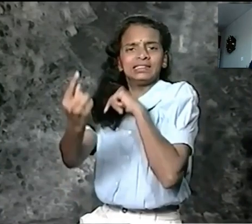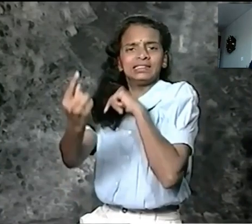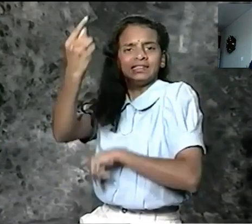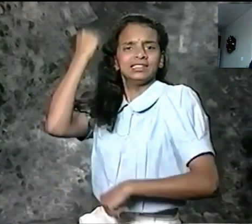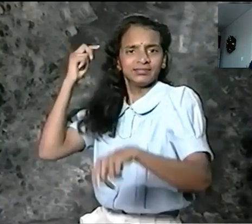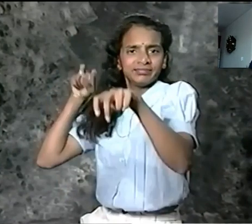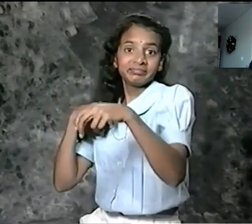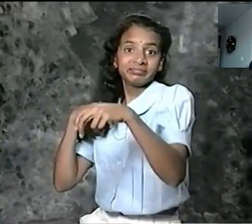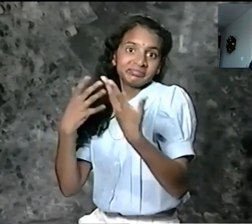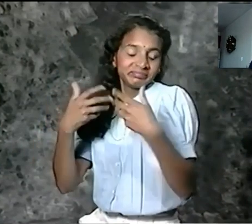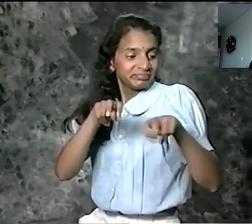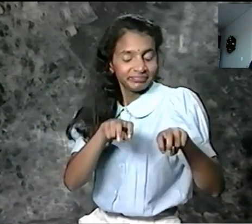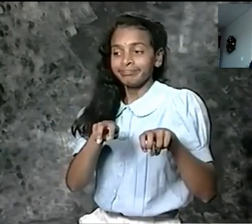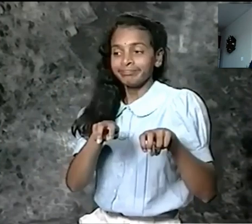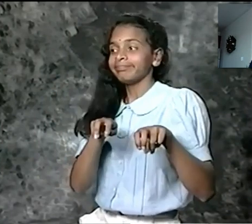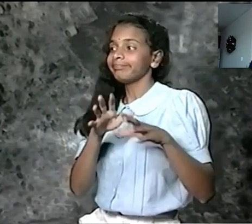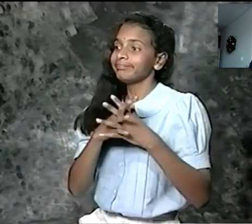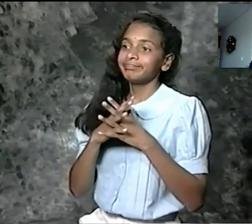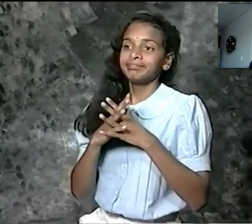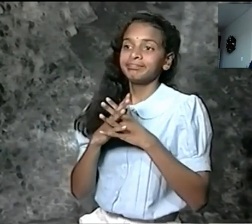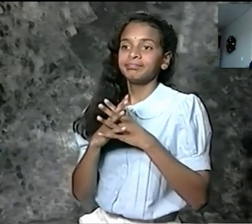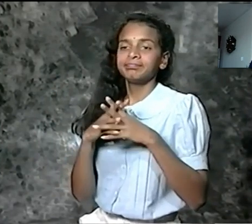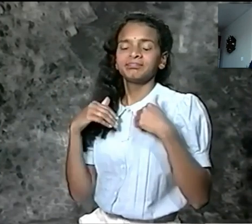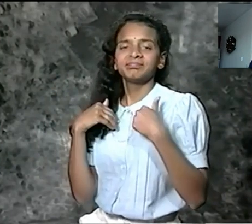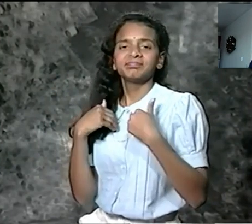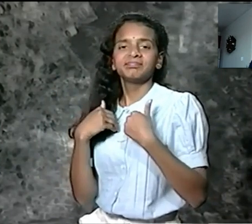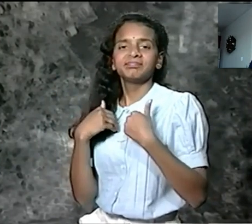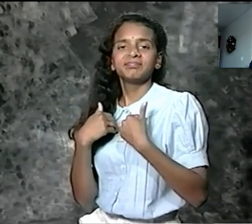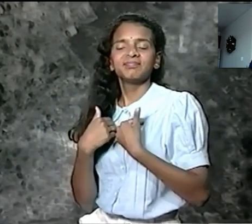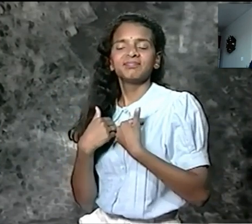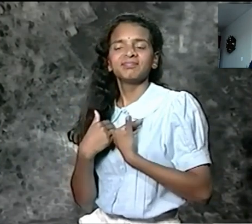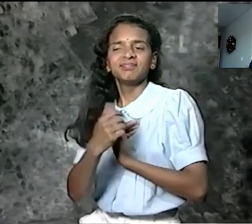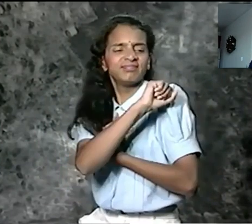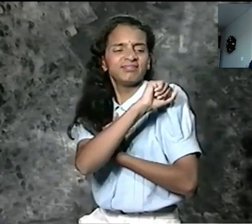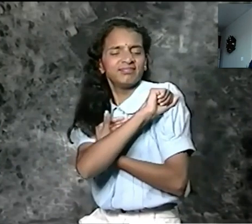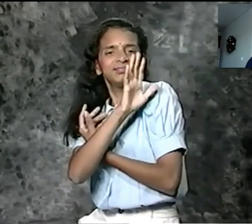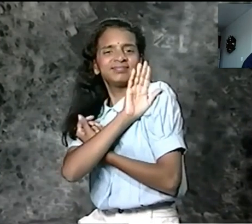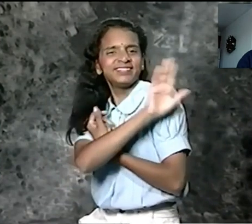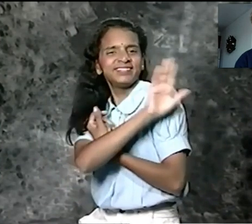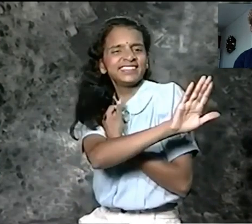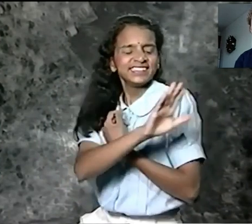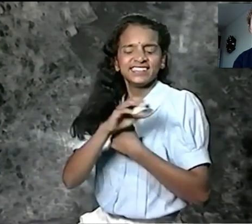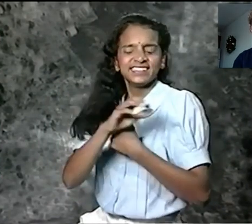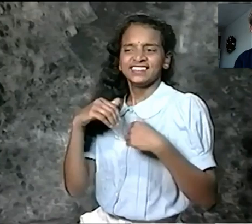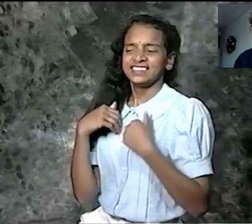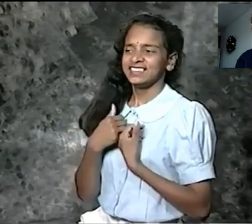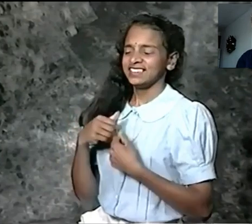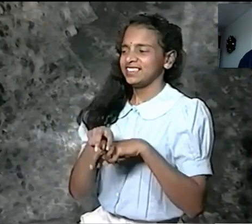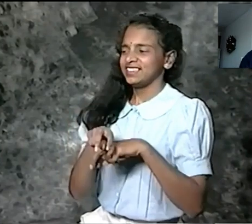There was nobody sitting next to me on the flight, and I start becoming really tired.